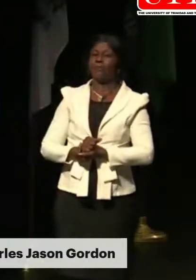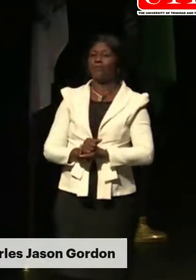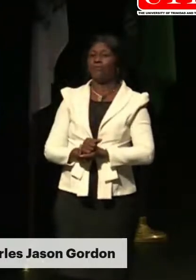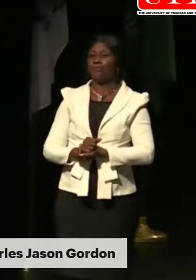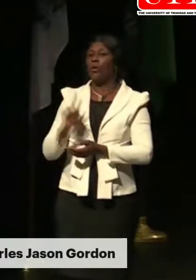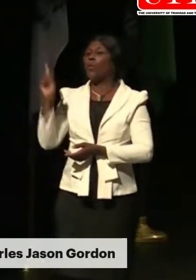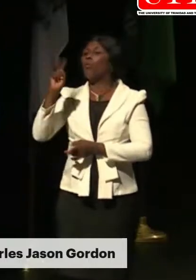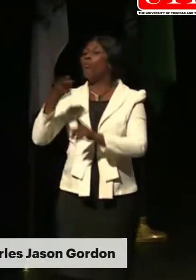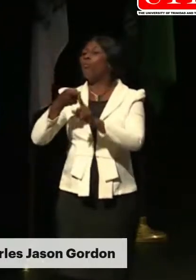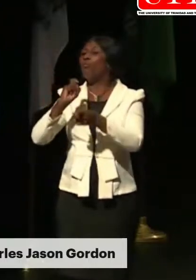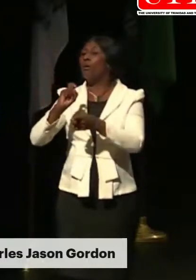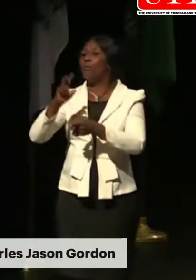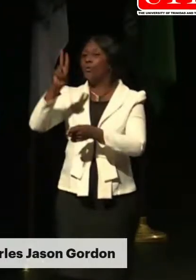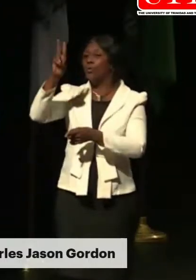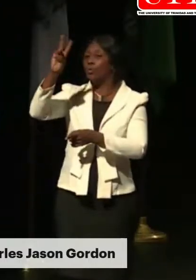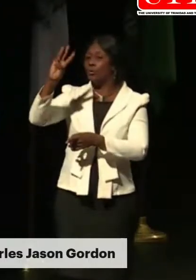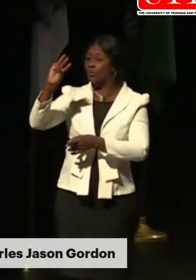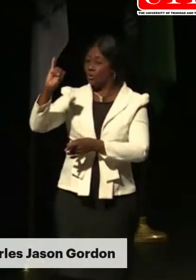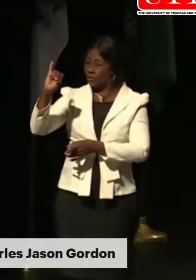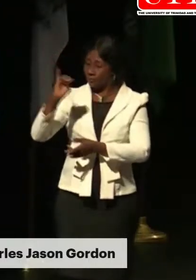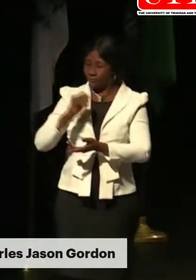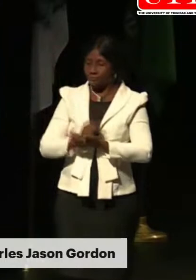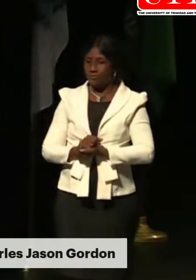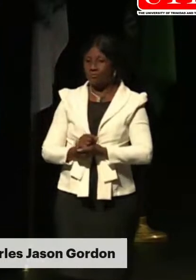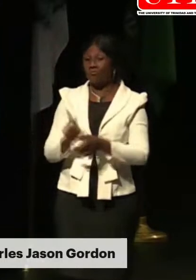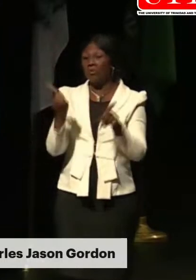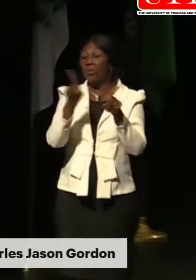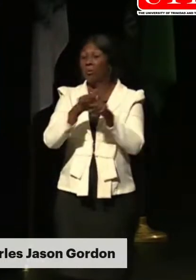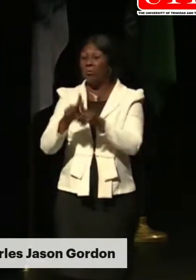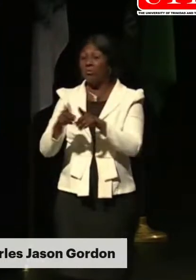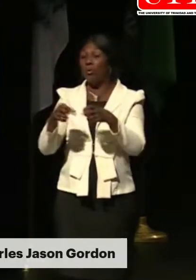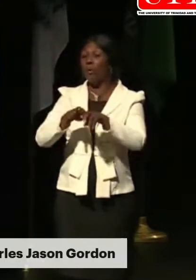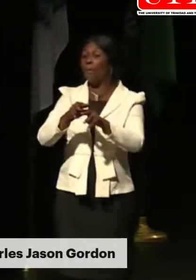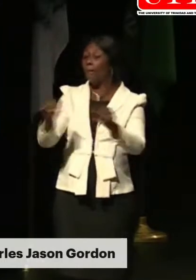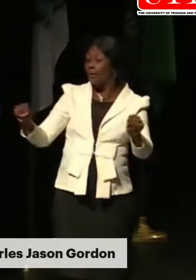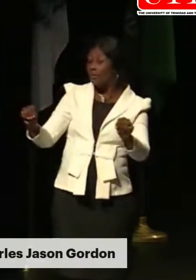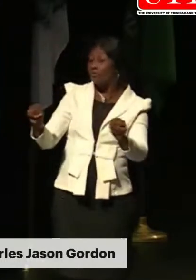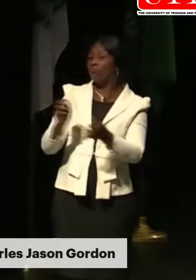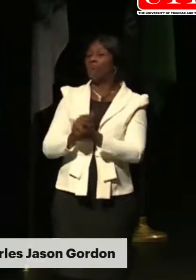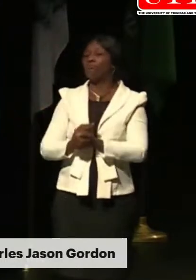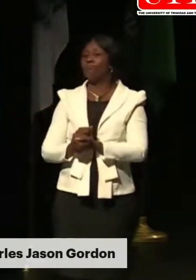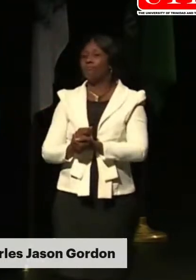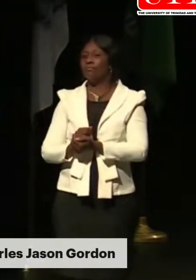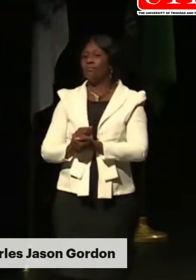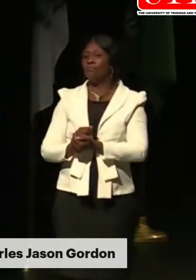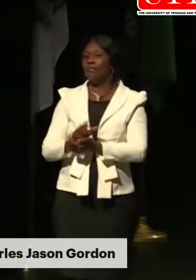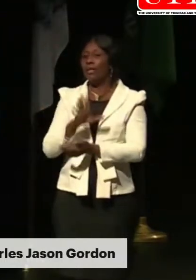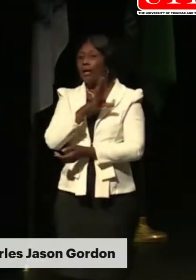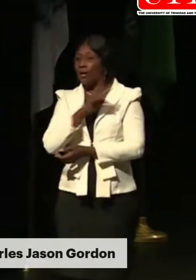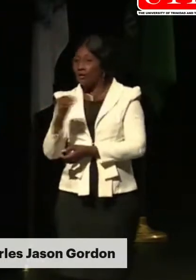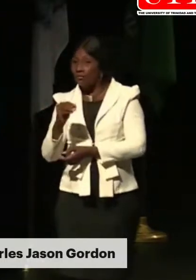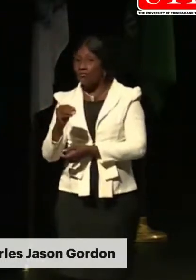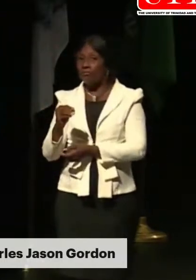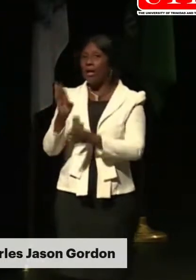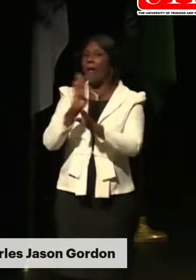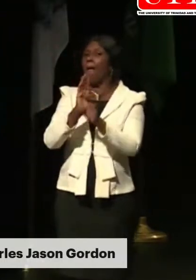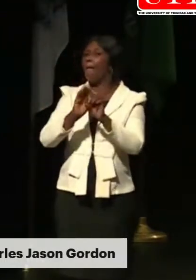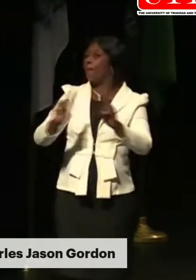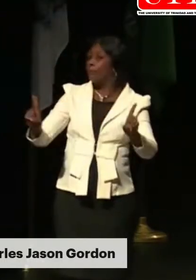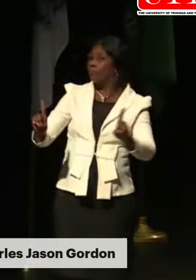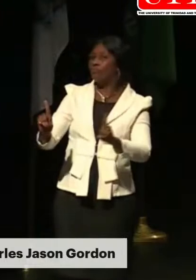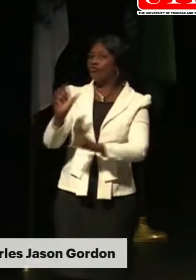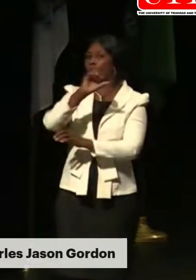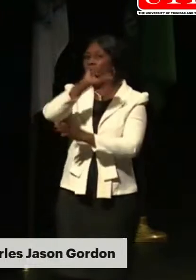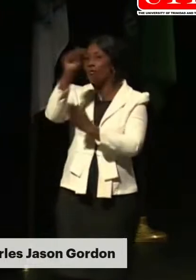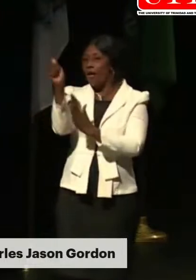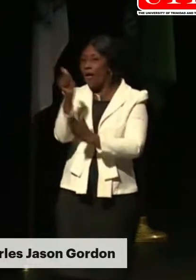Indies. He also earned a master's degree in theology and a Bachelor of Arts in philosophy from the